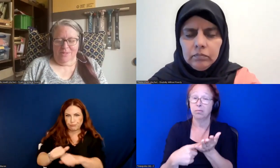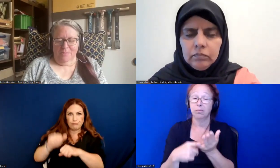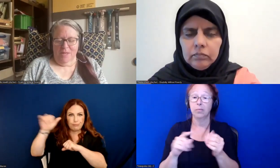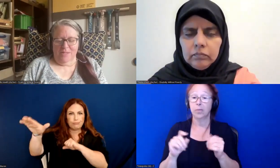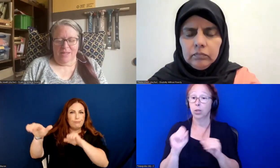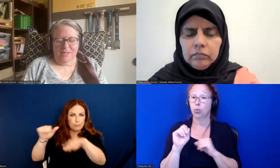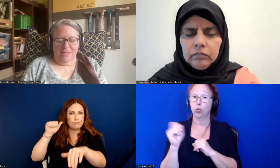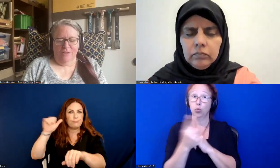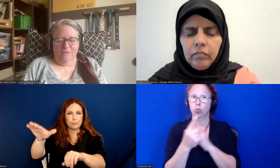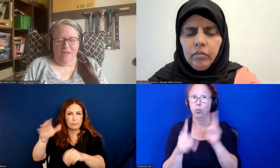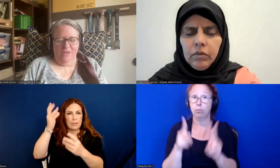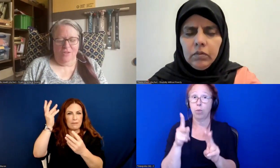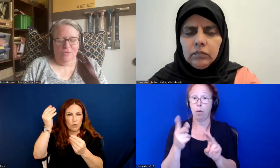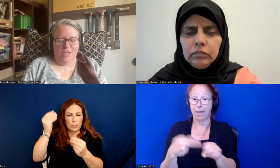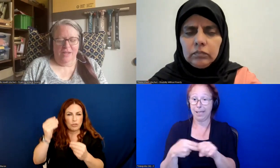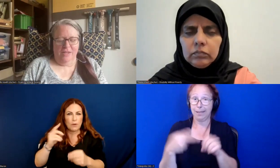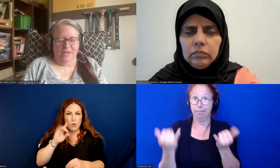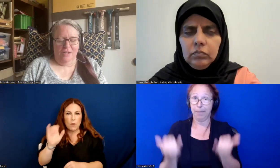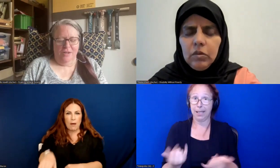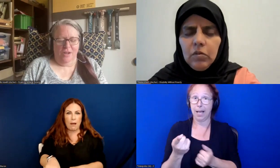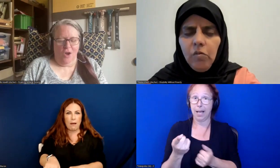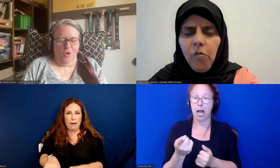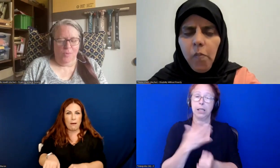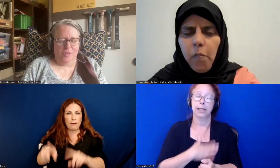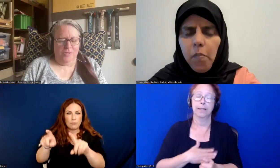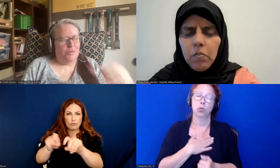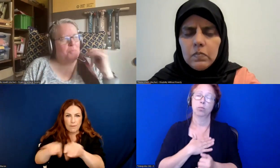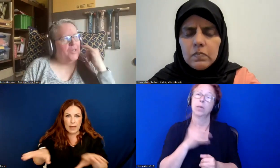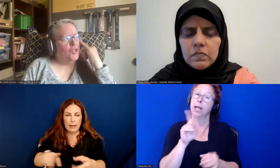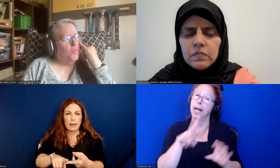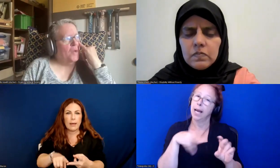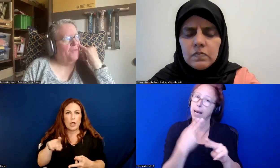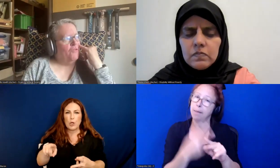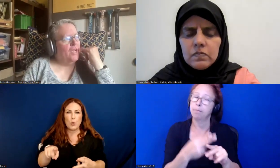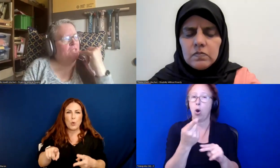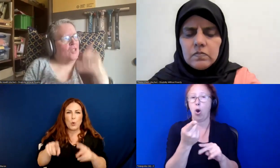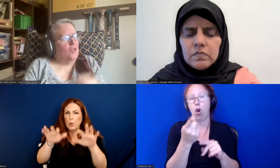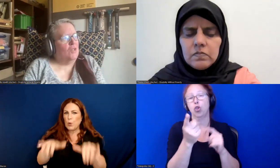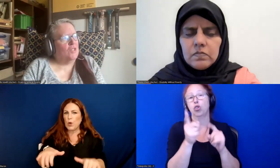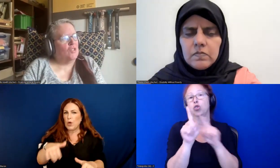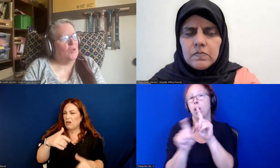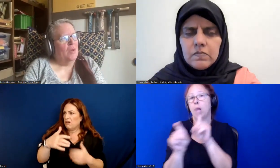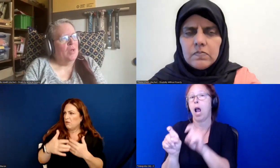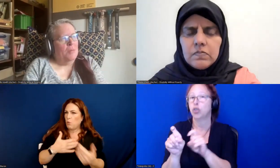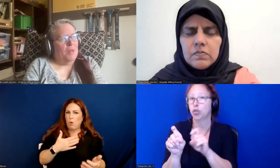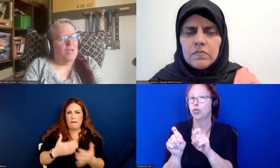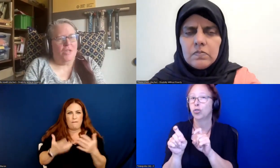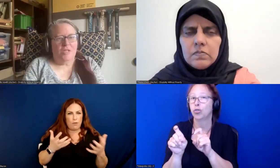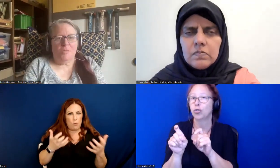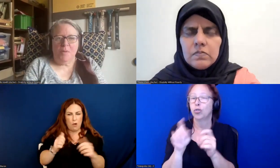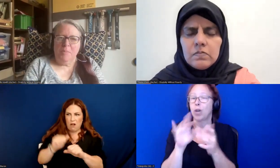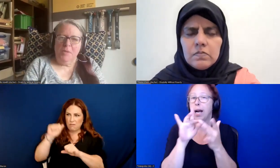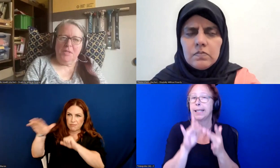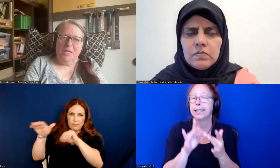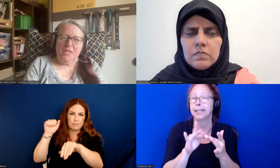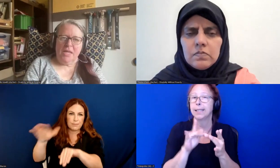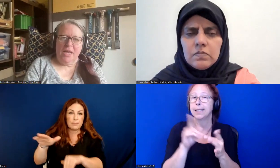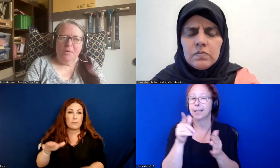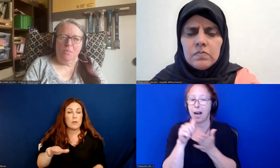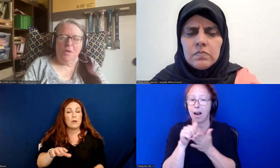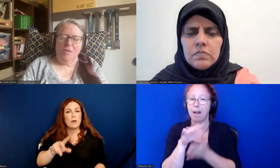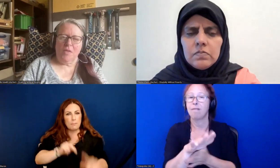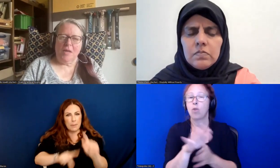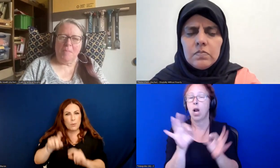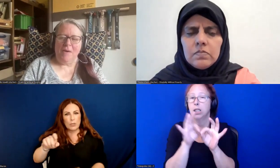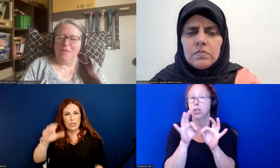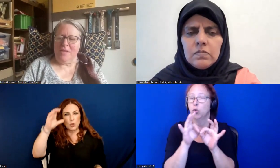you submit to that survey and you send in an open submission, whatever it is that you need to do, because people need to